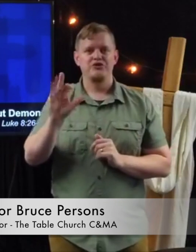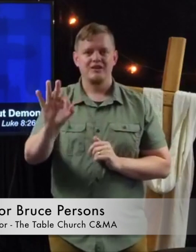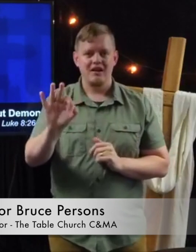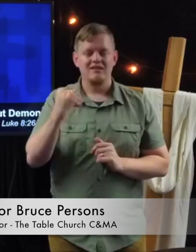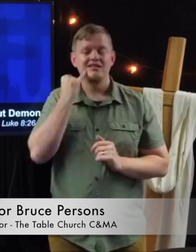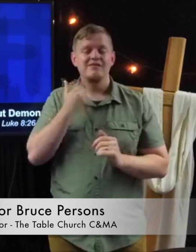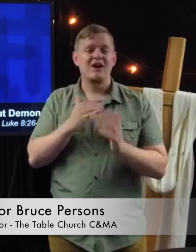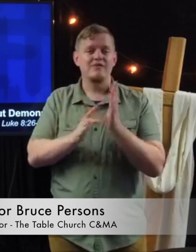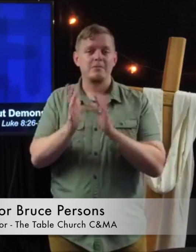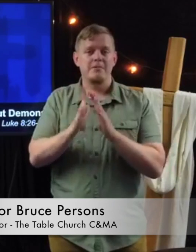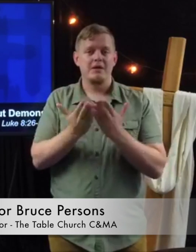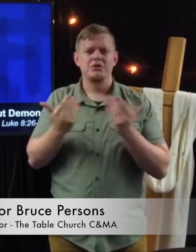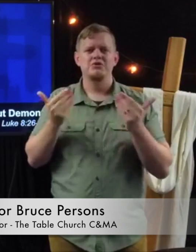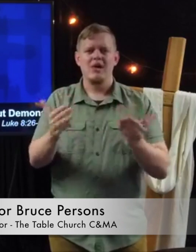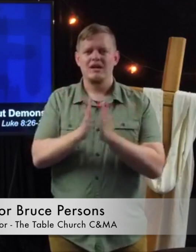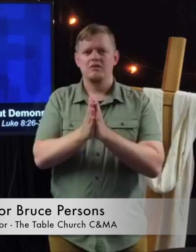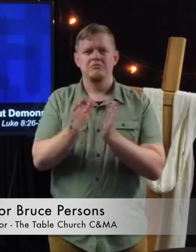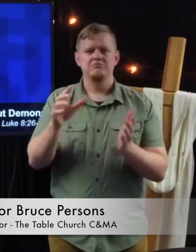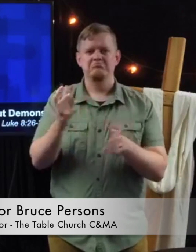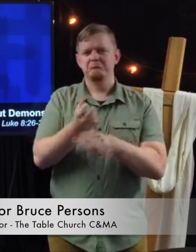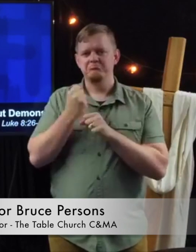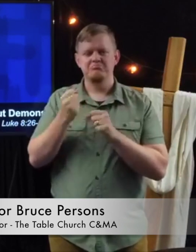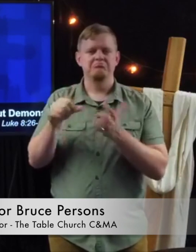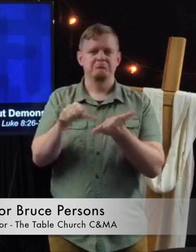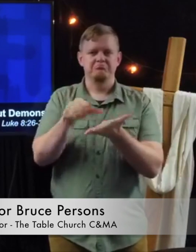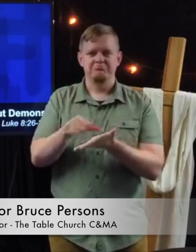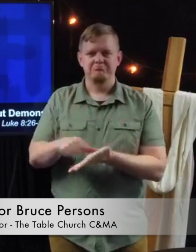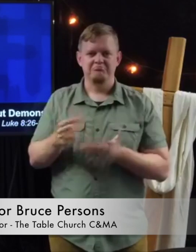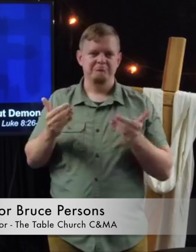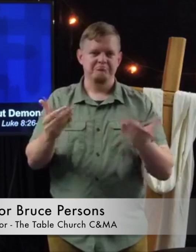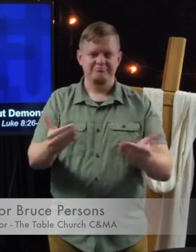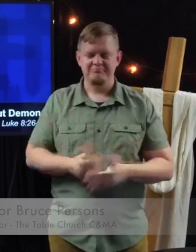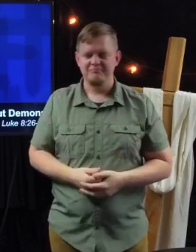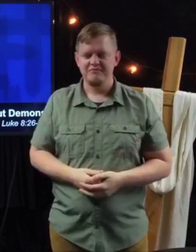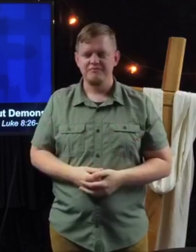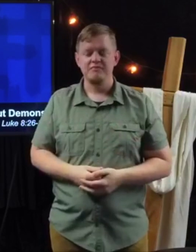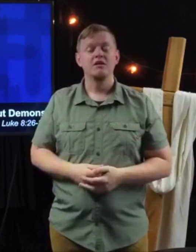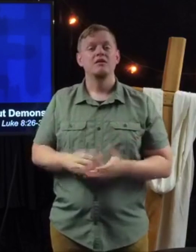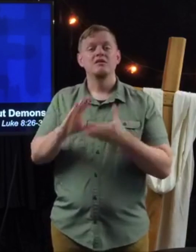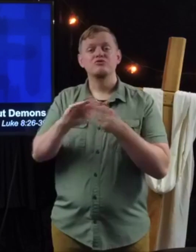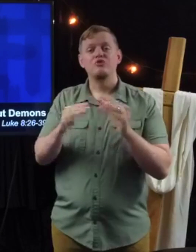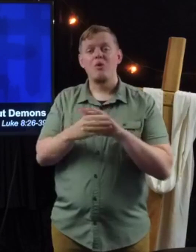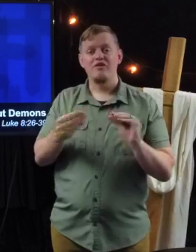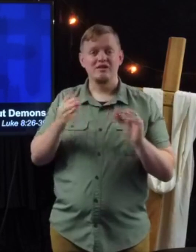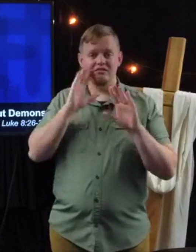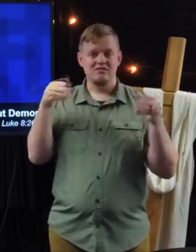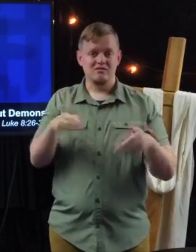through 39. If you have your Bible, please go ahead and open or grab your Bible and flip through the pages to find it. The